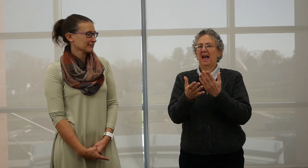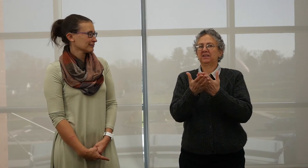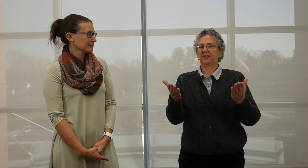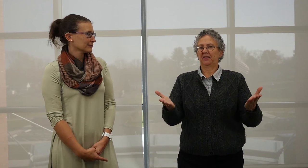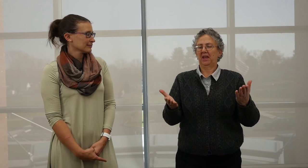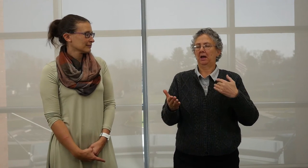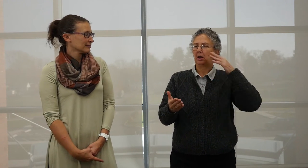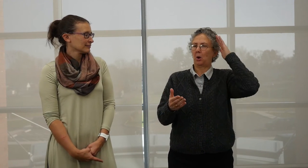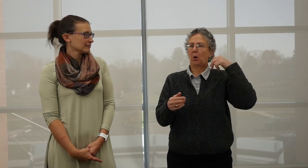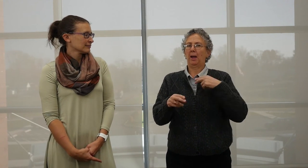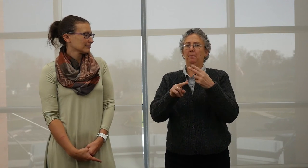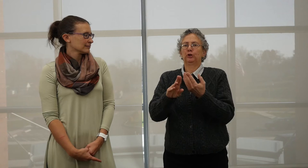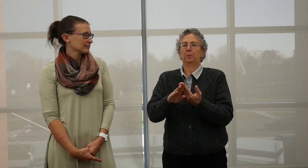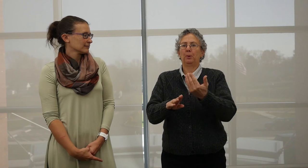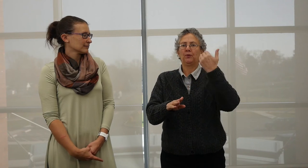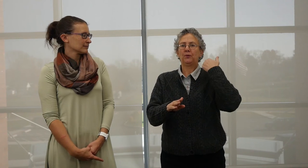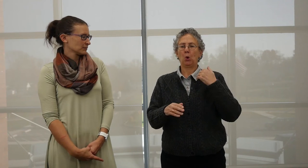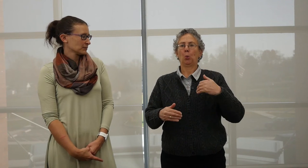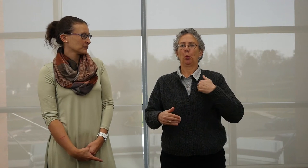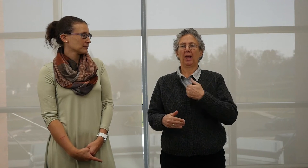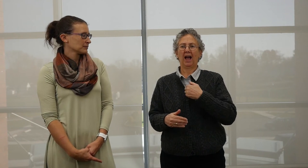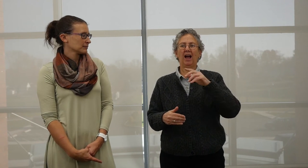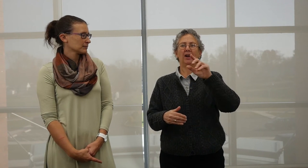And the last thing, I have mentioned this before,